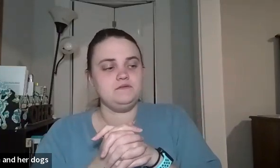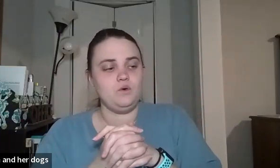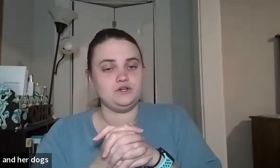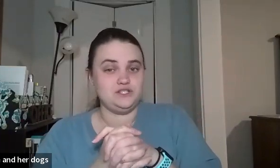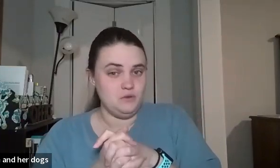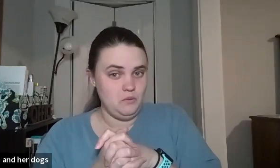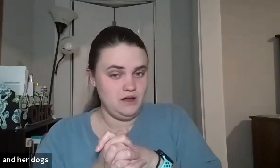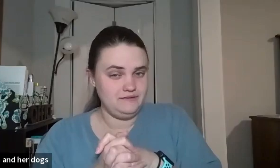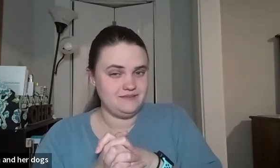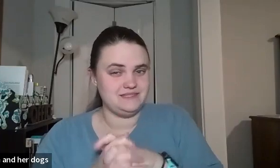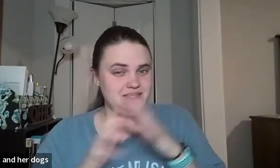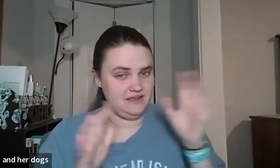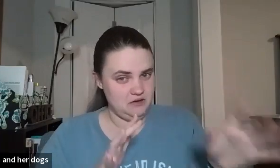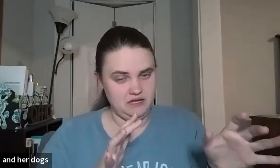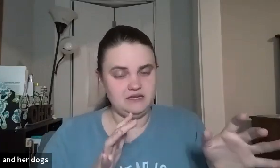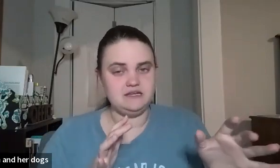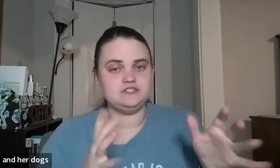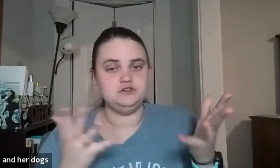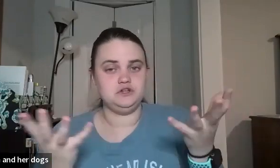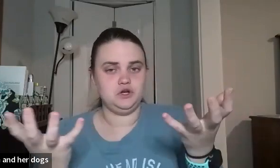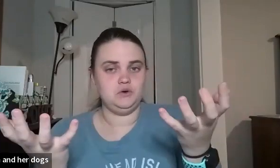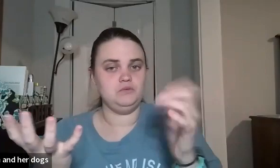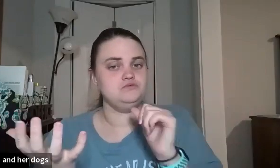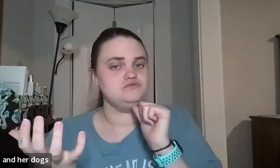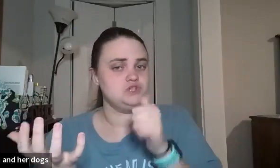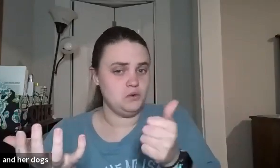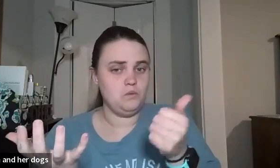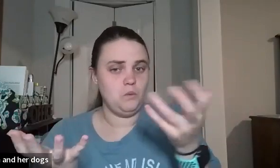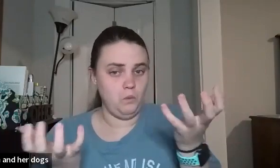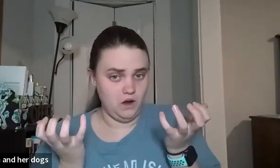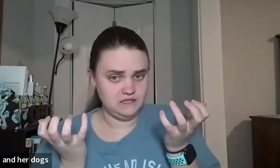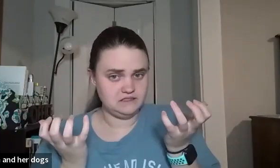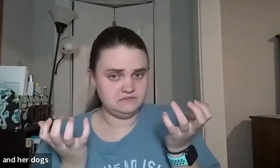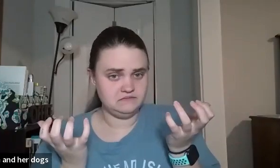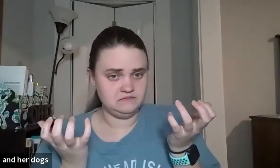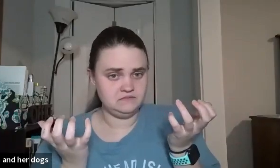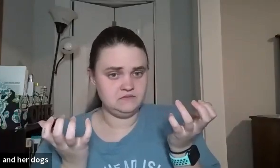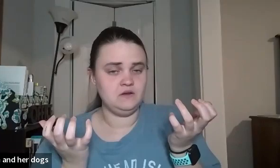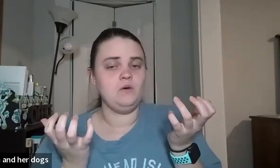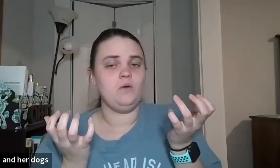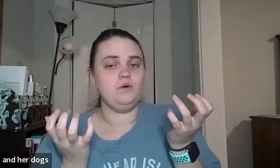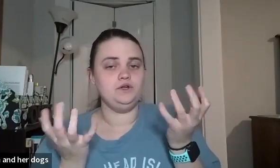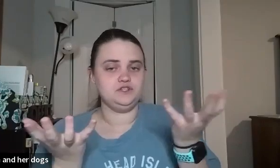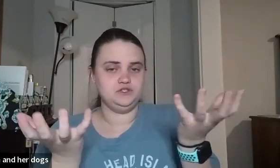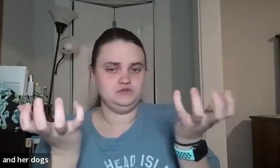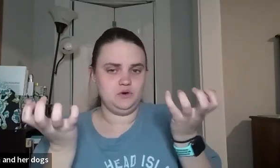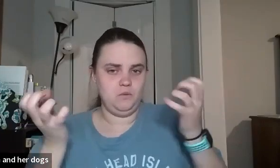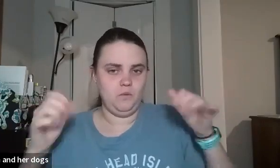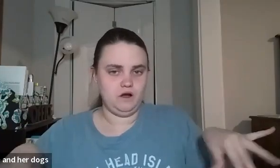For don't want, that's again like how can't is, so you can go don't want, or you can do don't